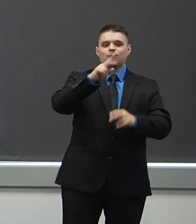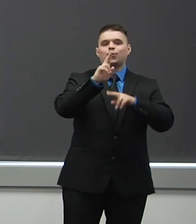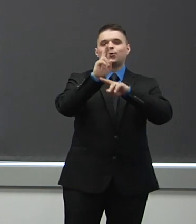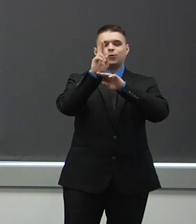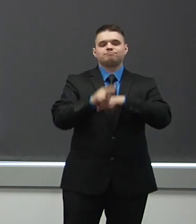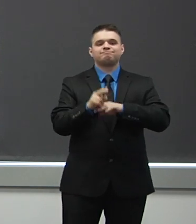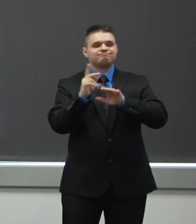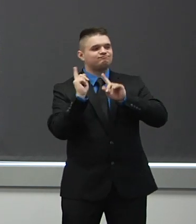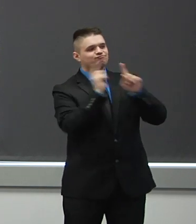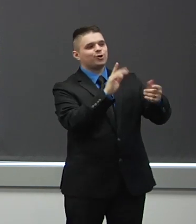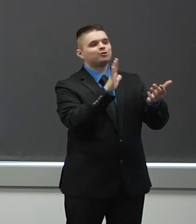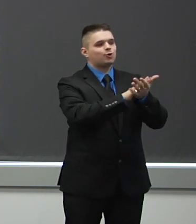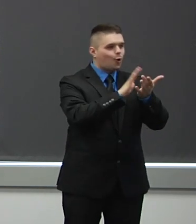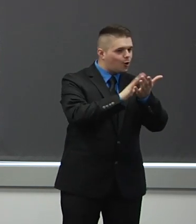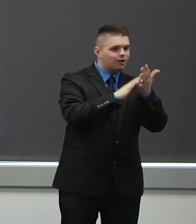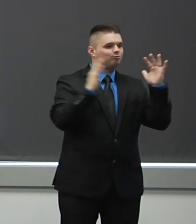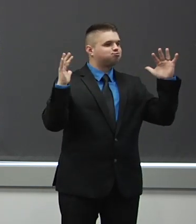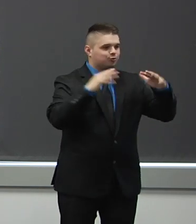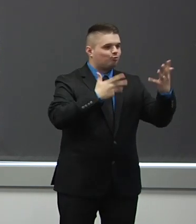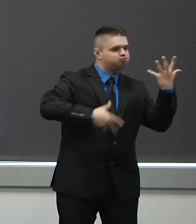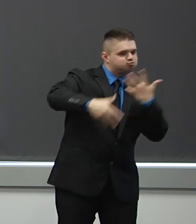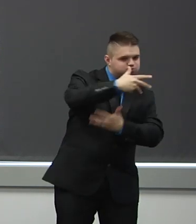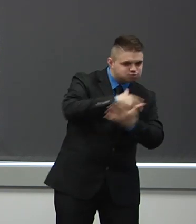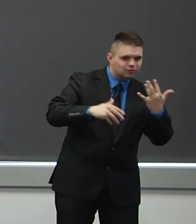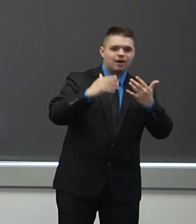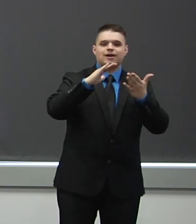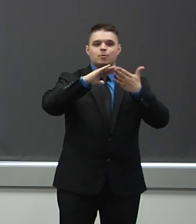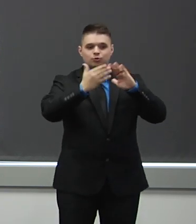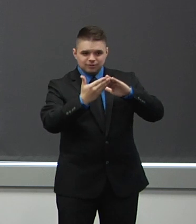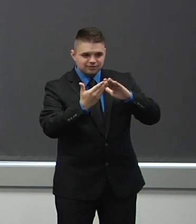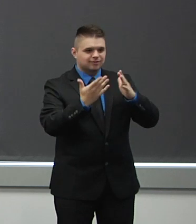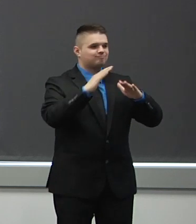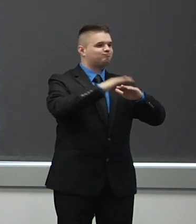for connection, community, and comfort.